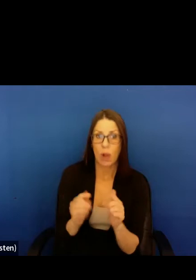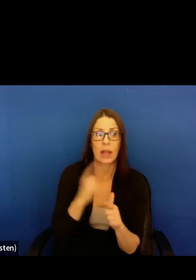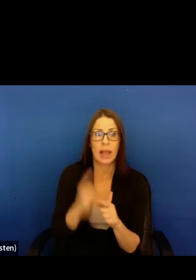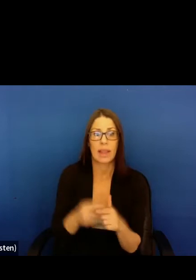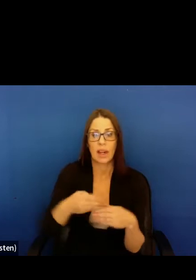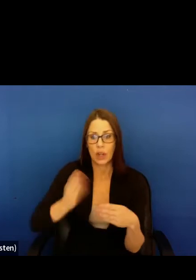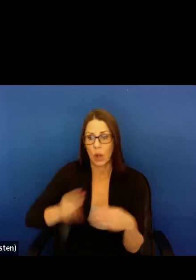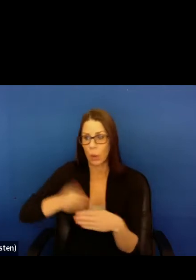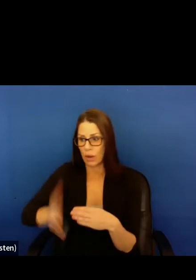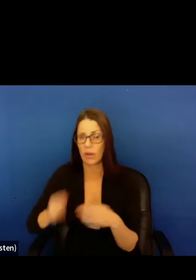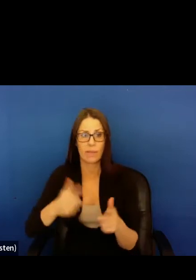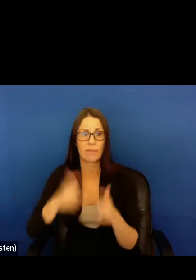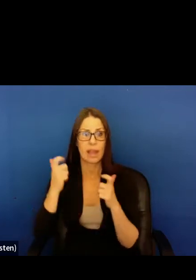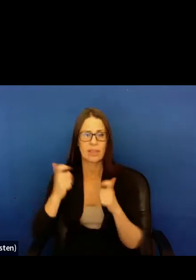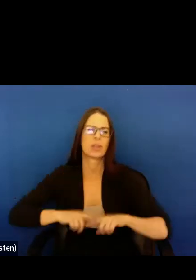just different.